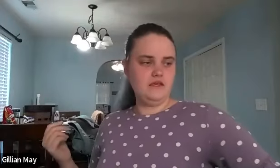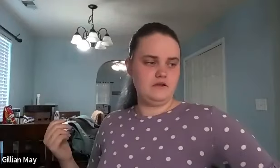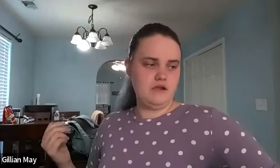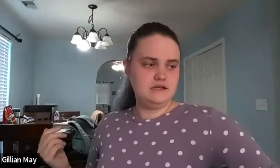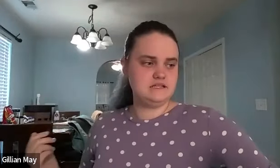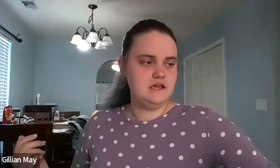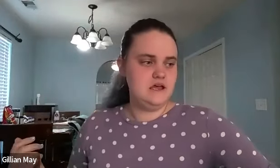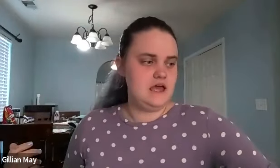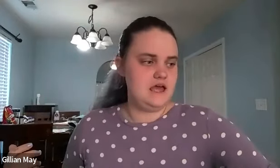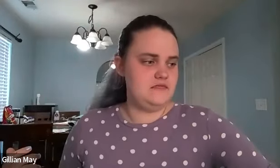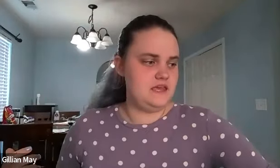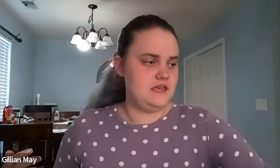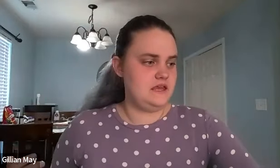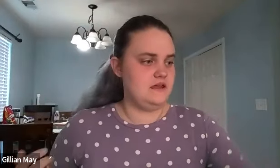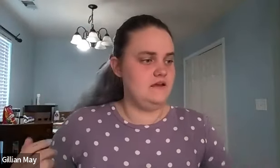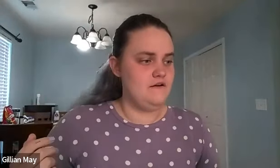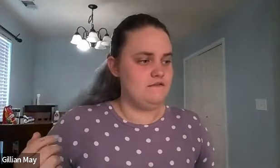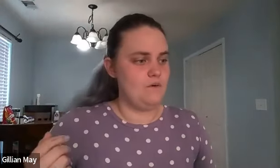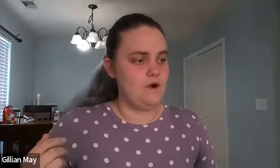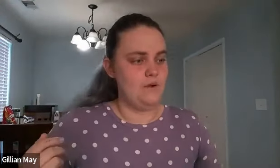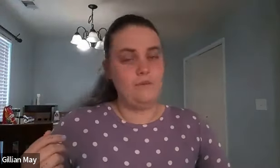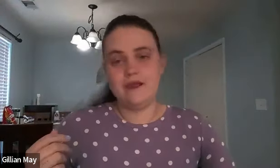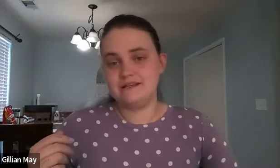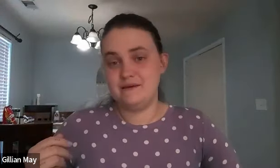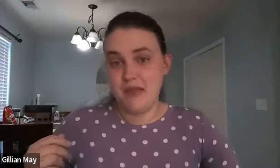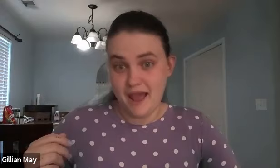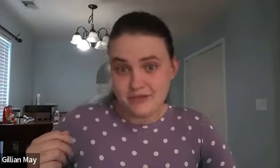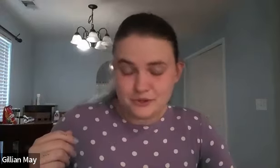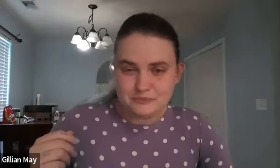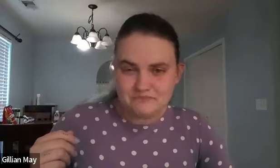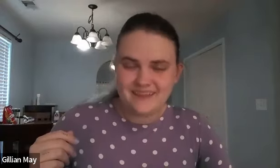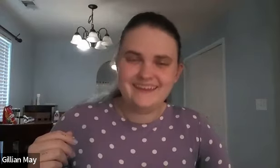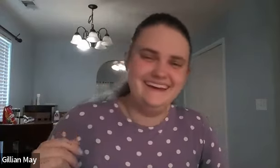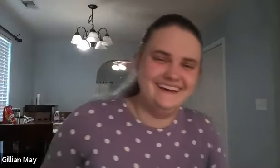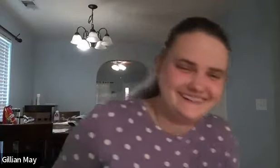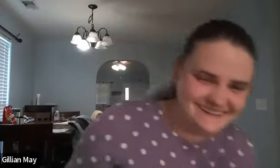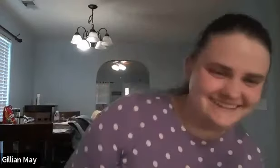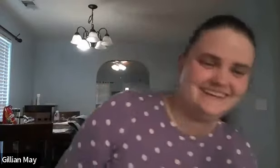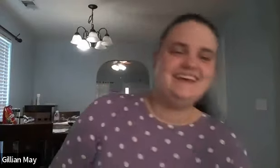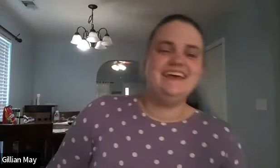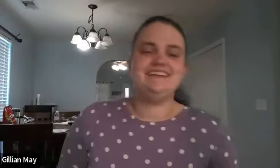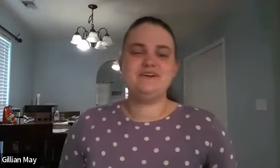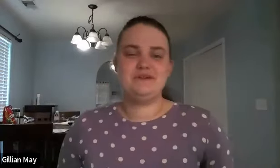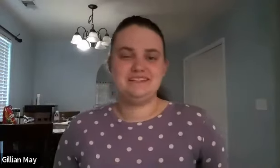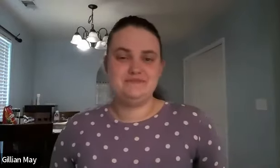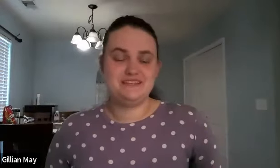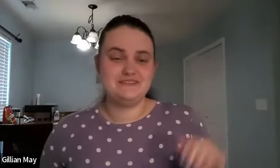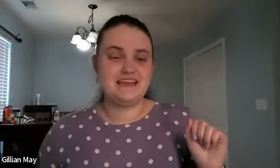All right. And then for where is the bathroom? It's going to be, so the sign